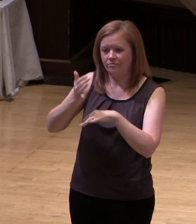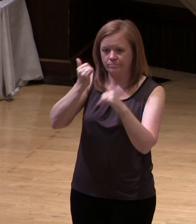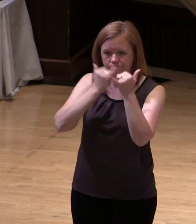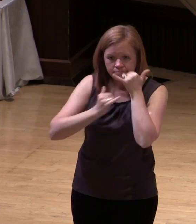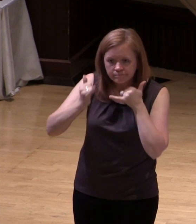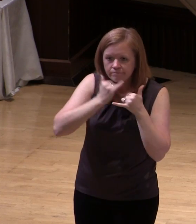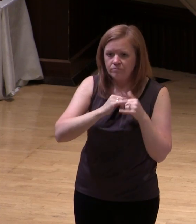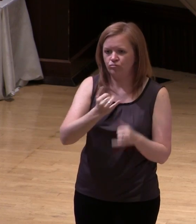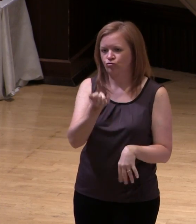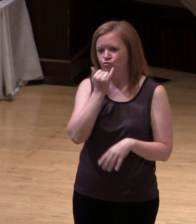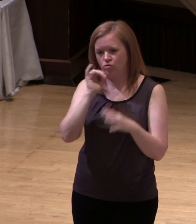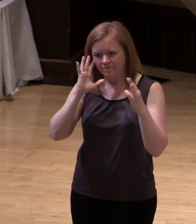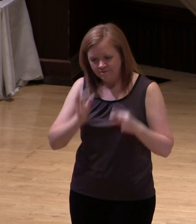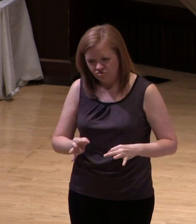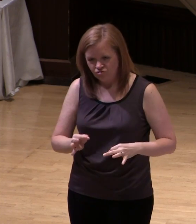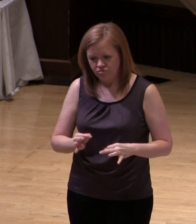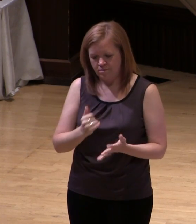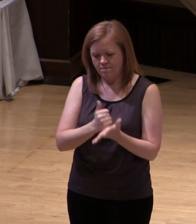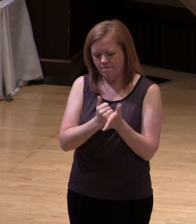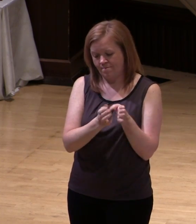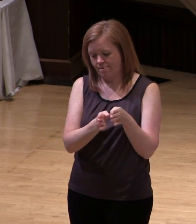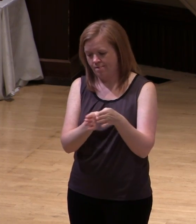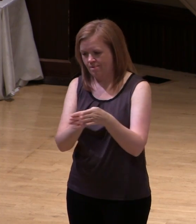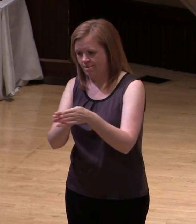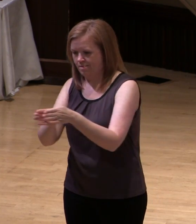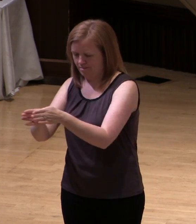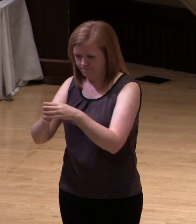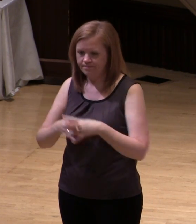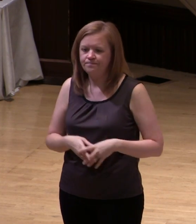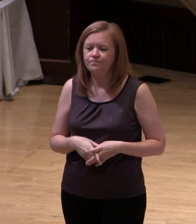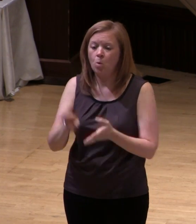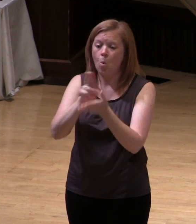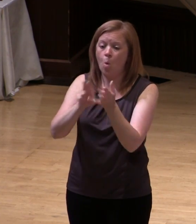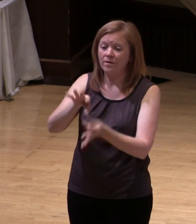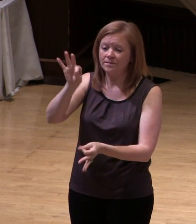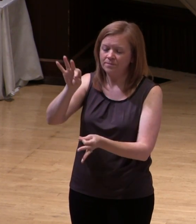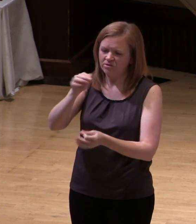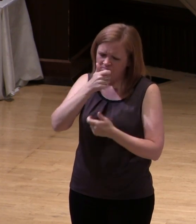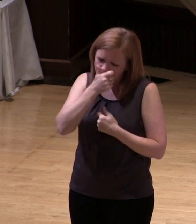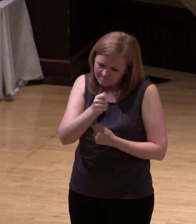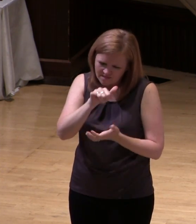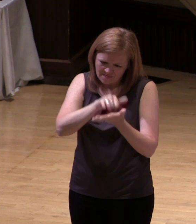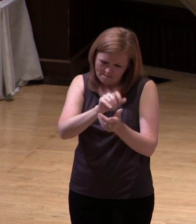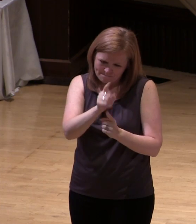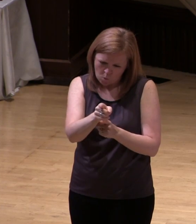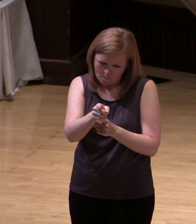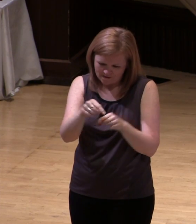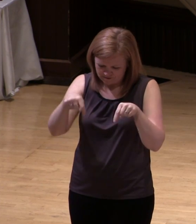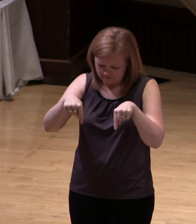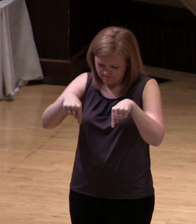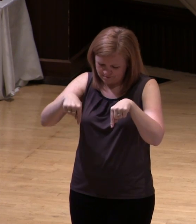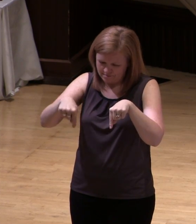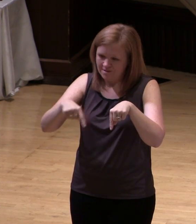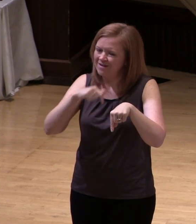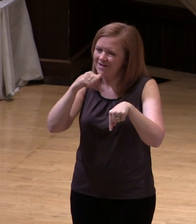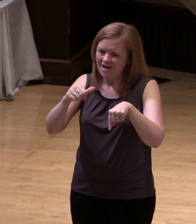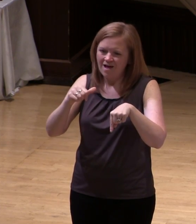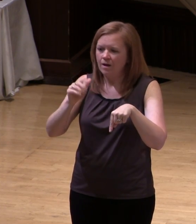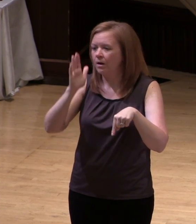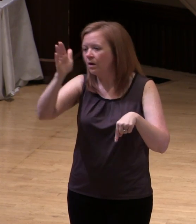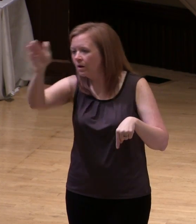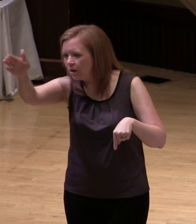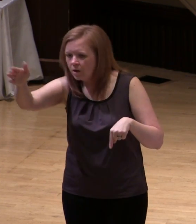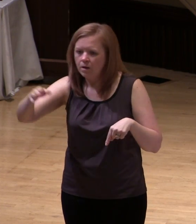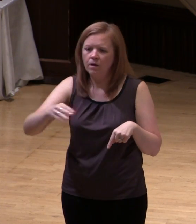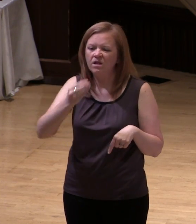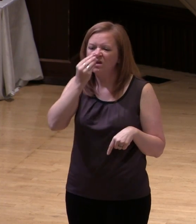route. It is only interested in this very moment, not 20 miles down the road,